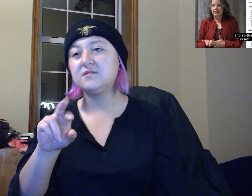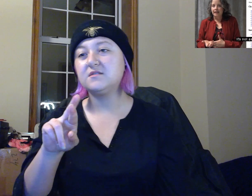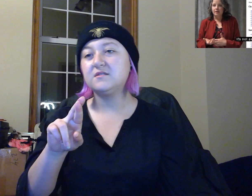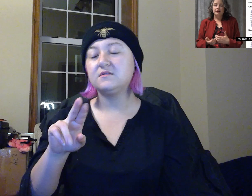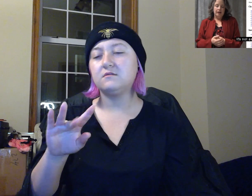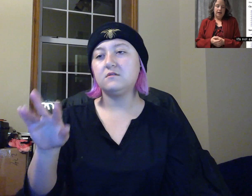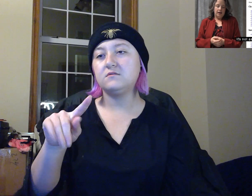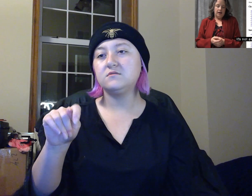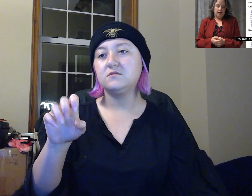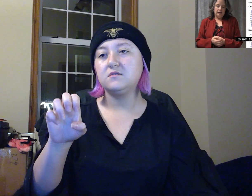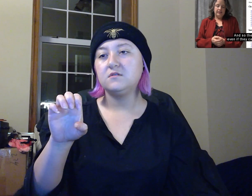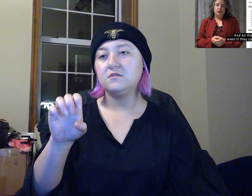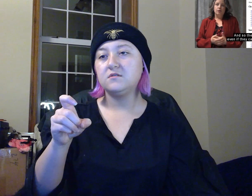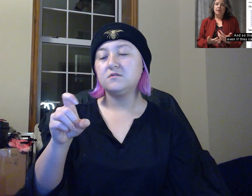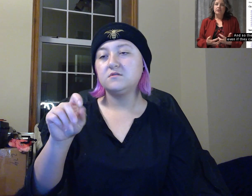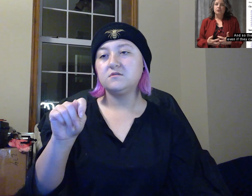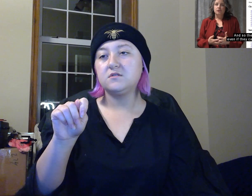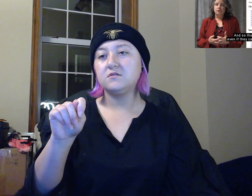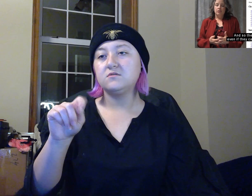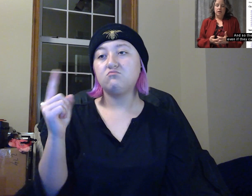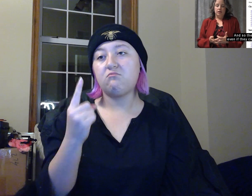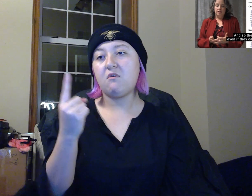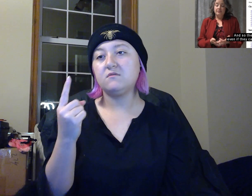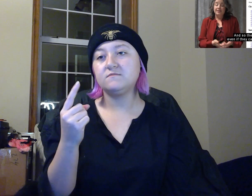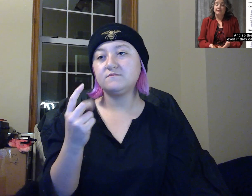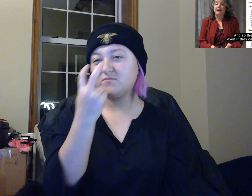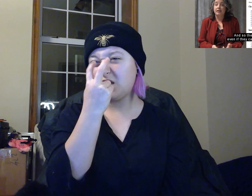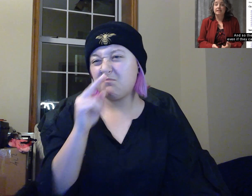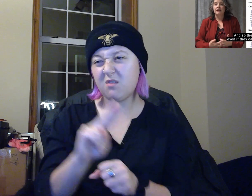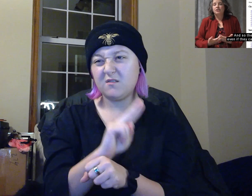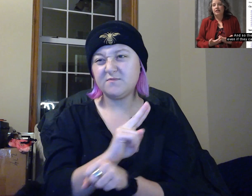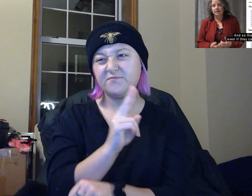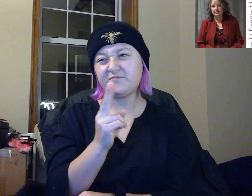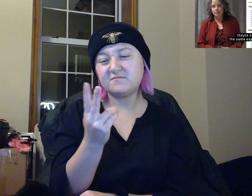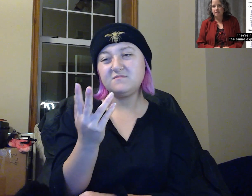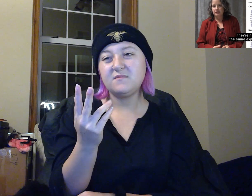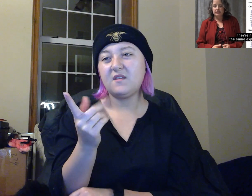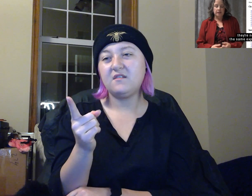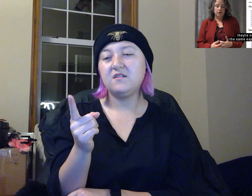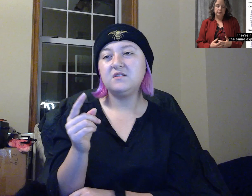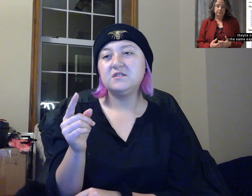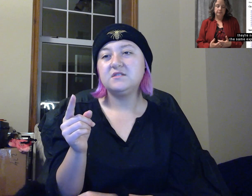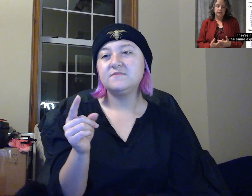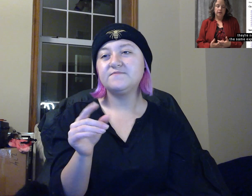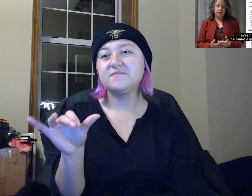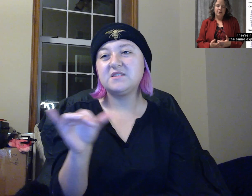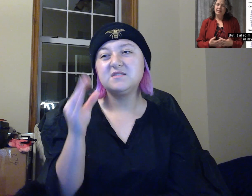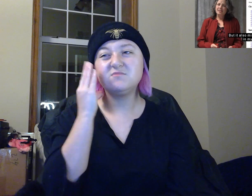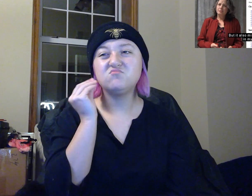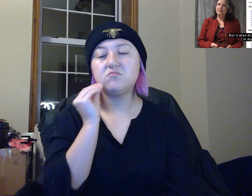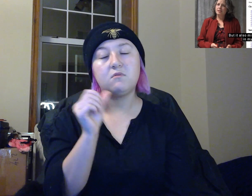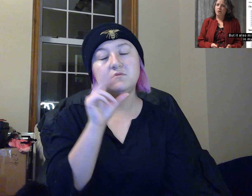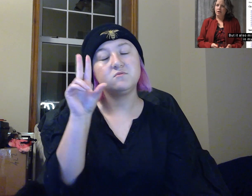not as dynamic. And so the blind user, even if they can find that site, they're not getting the same experience at all.